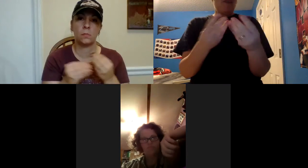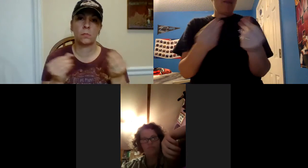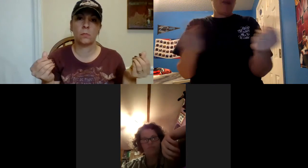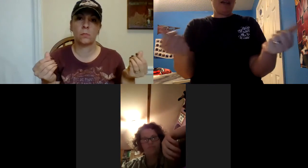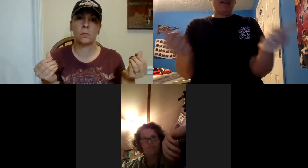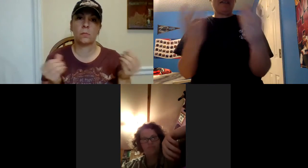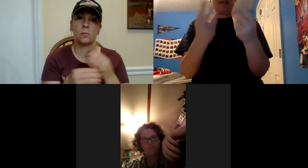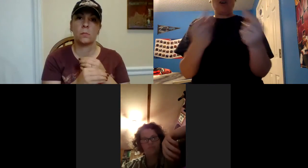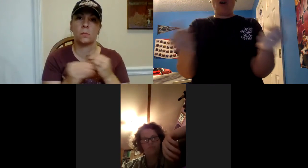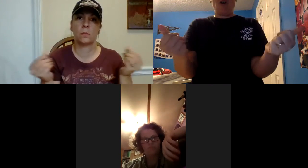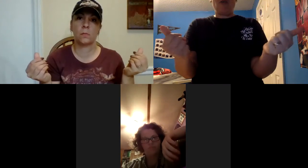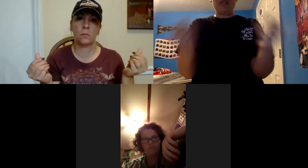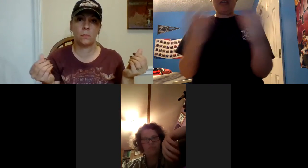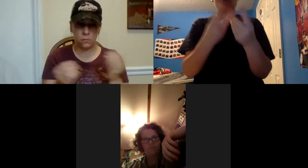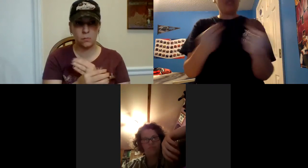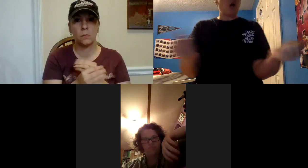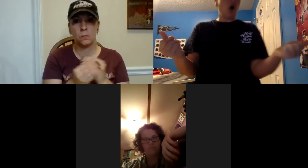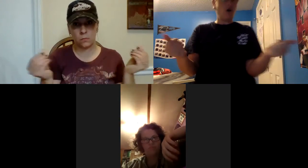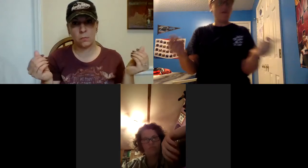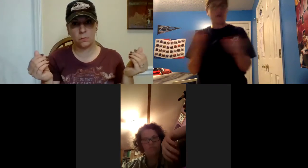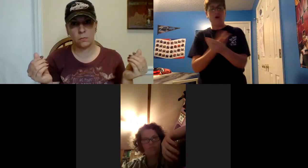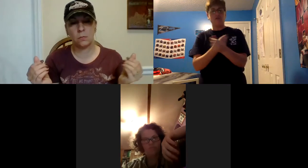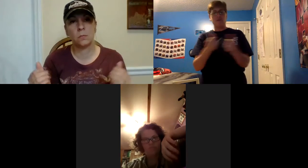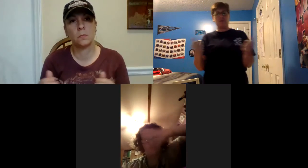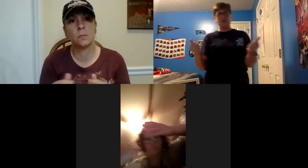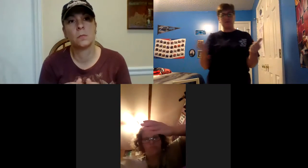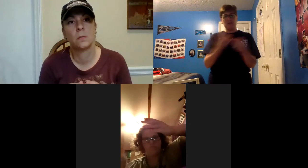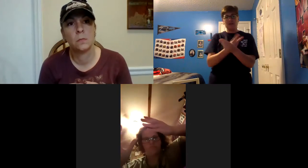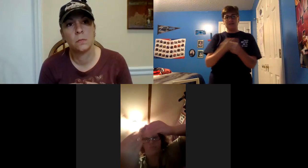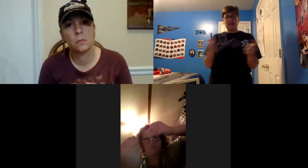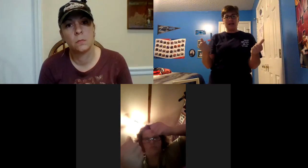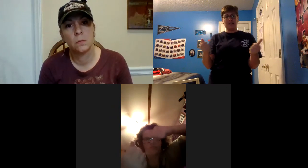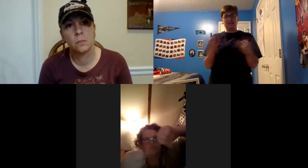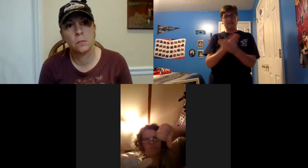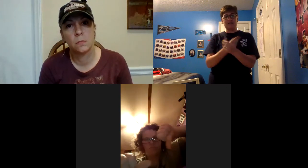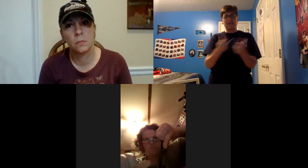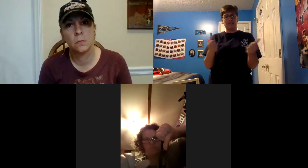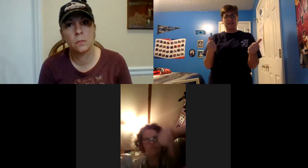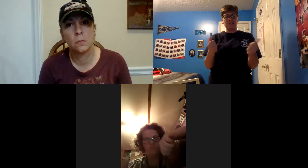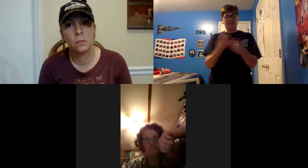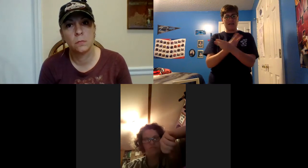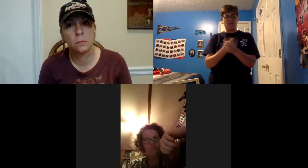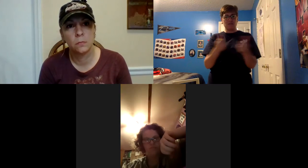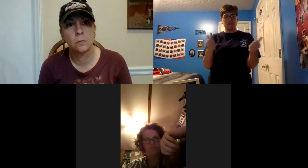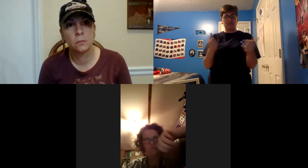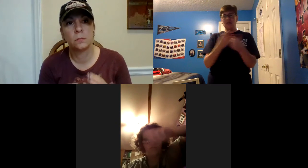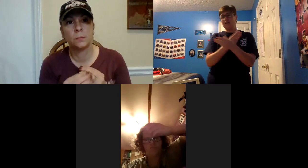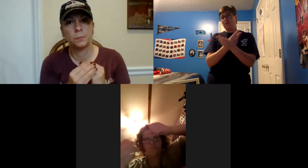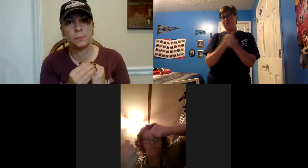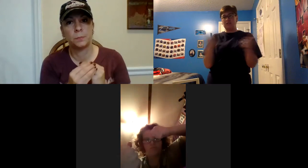it's evaporated, it's dissolved, it's resolved. All of those signs is that for